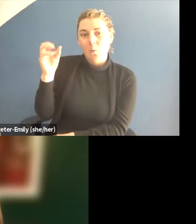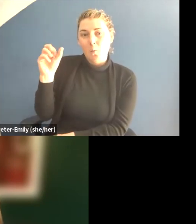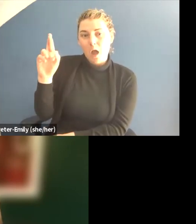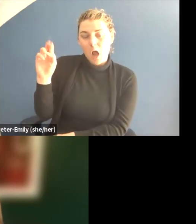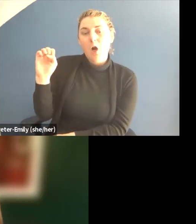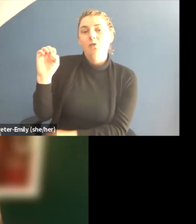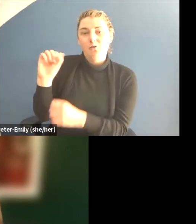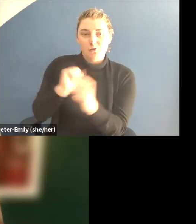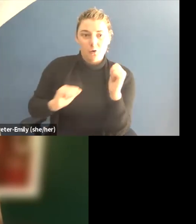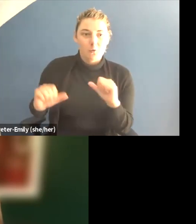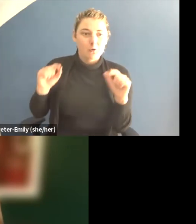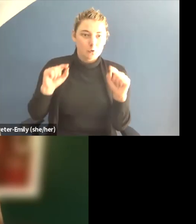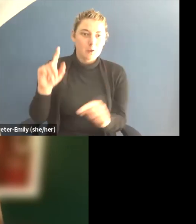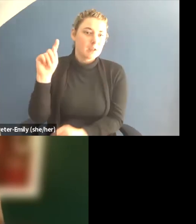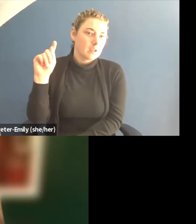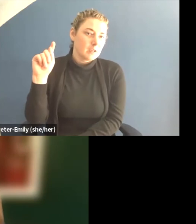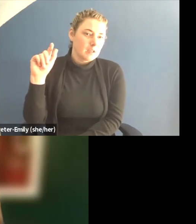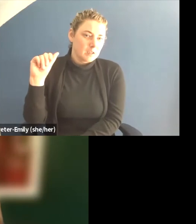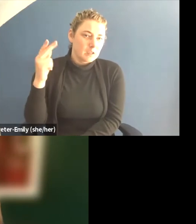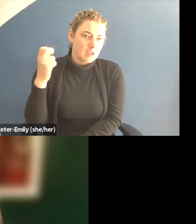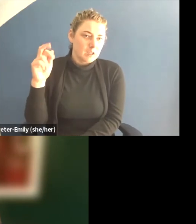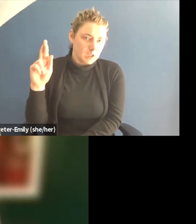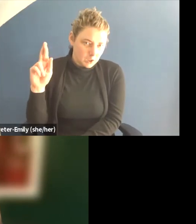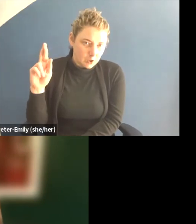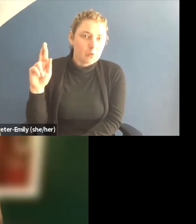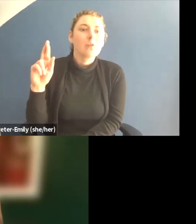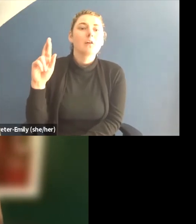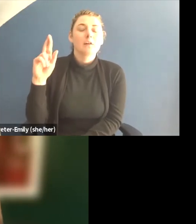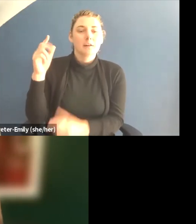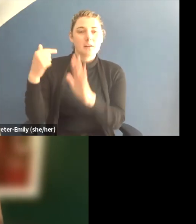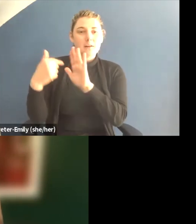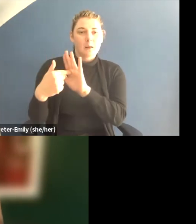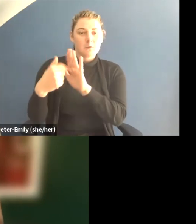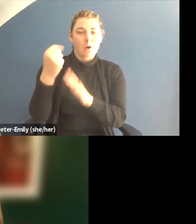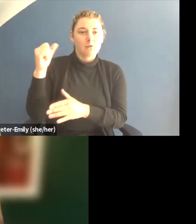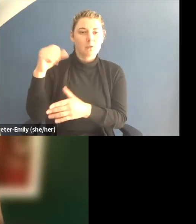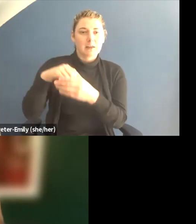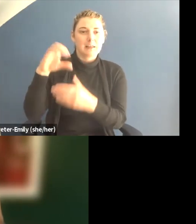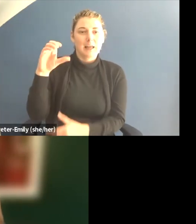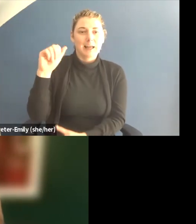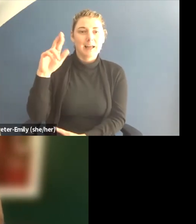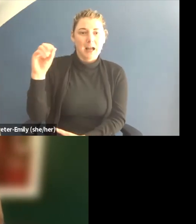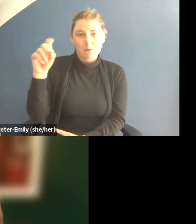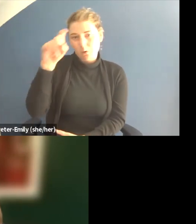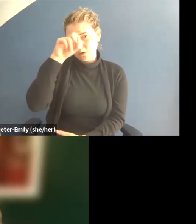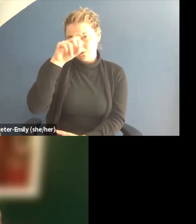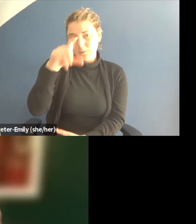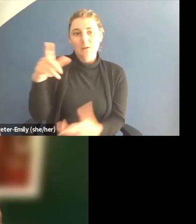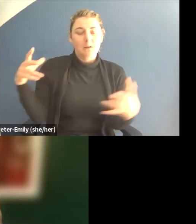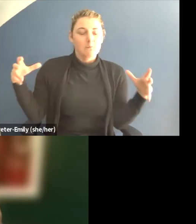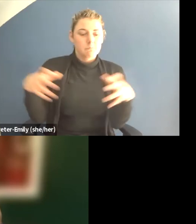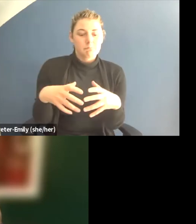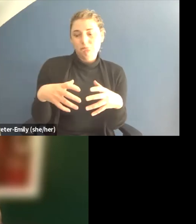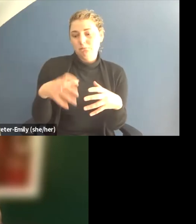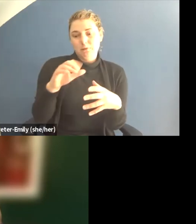2011, during the Tahrir Square demonstrations in Cairo, Egypt. The Green Space convened a diverse studio